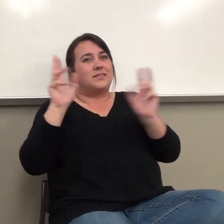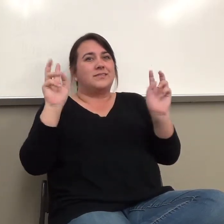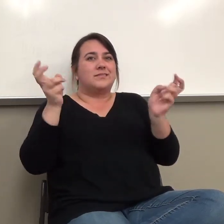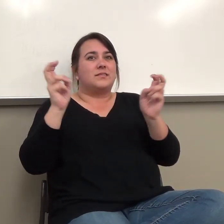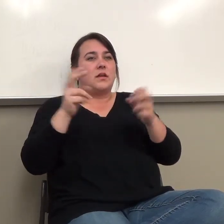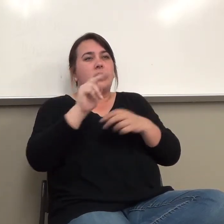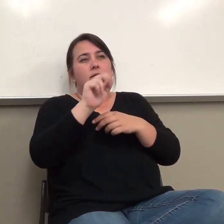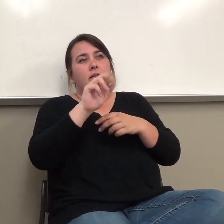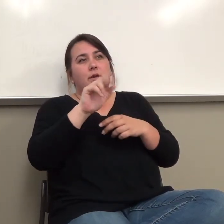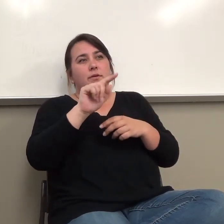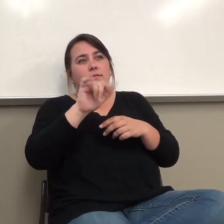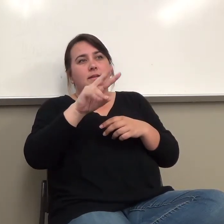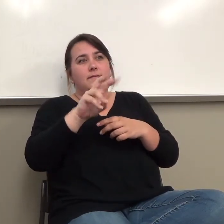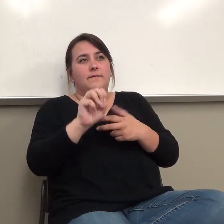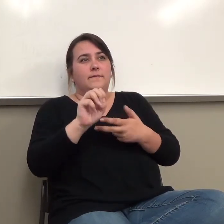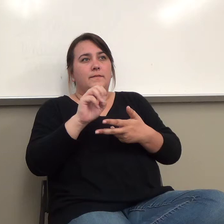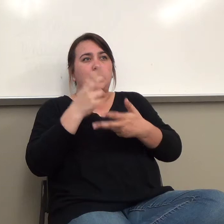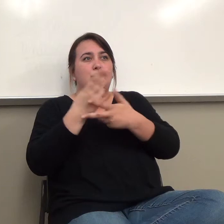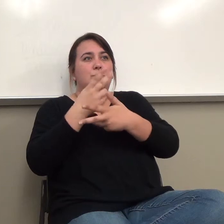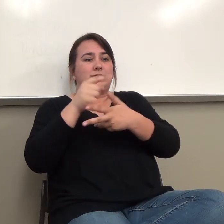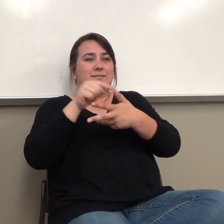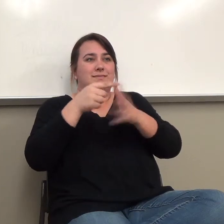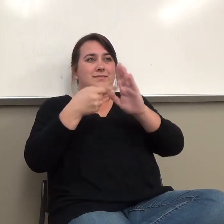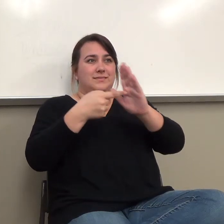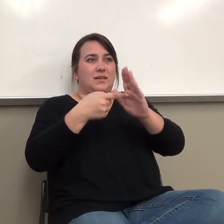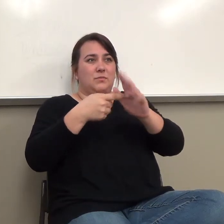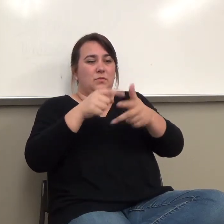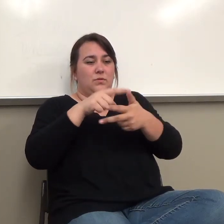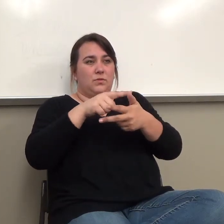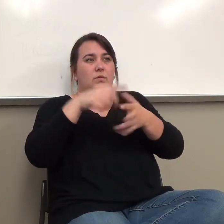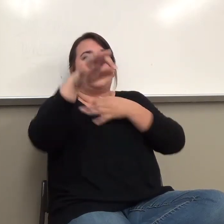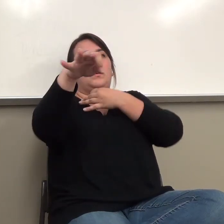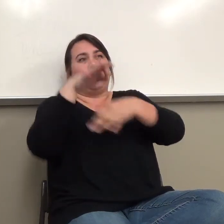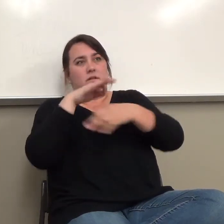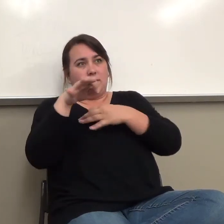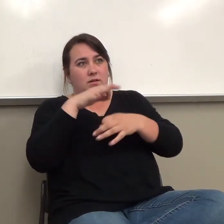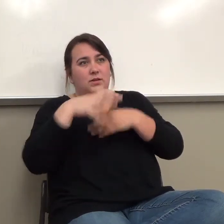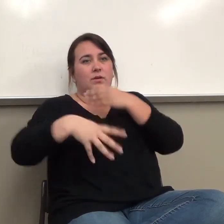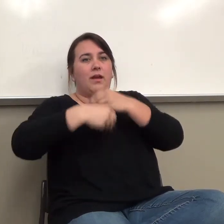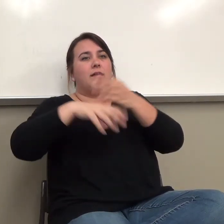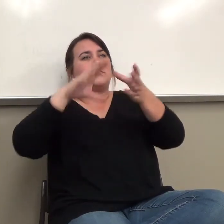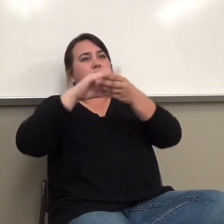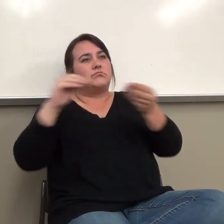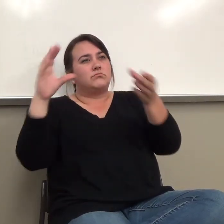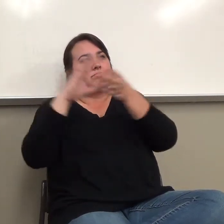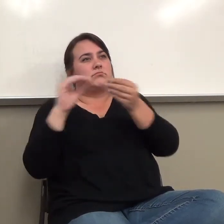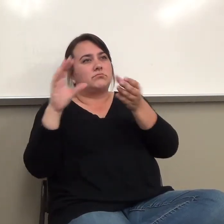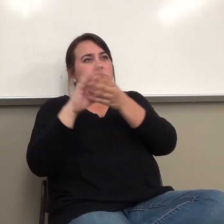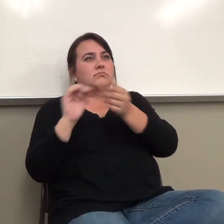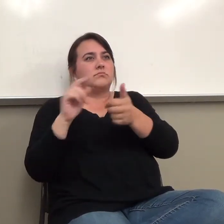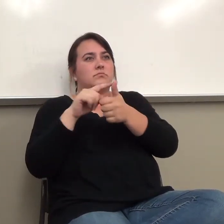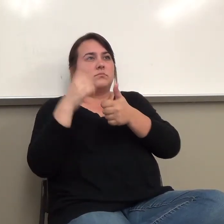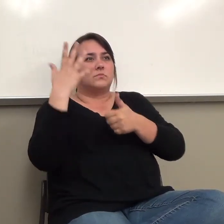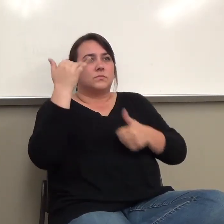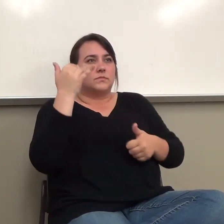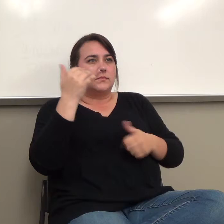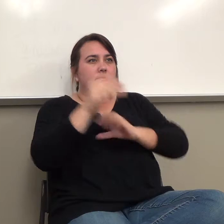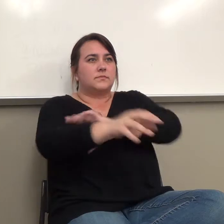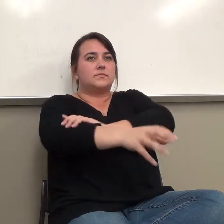You're going back and using that other writing note, right? You're gonna write a narrative of when you gave this old